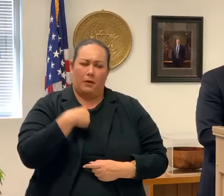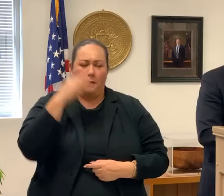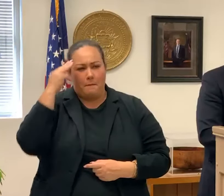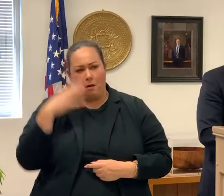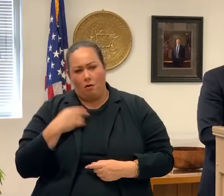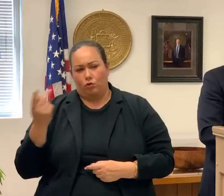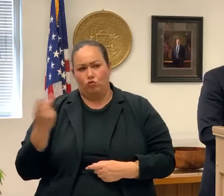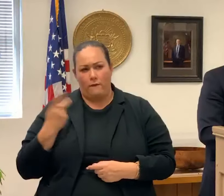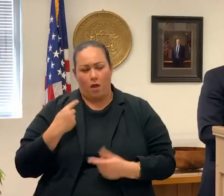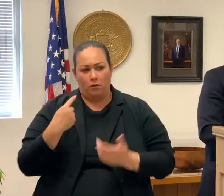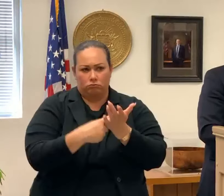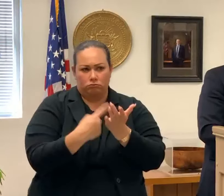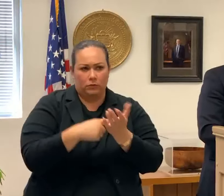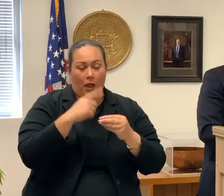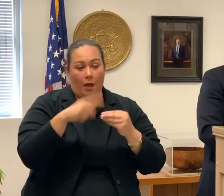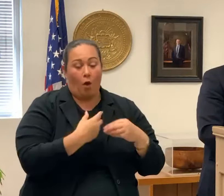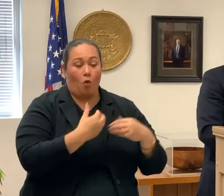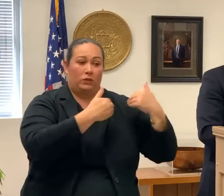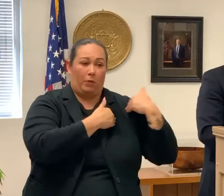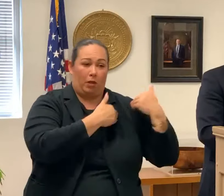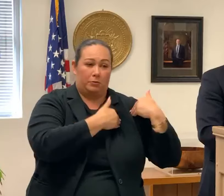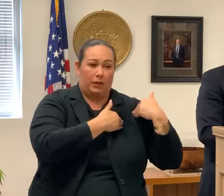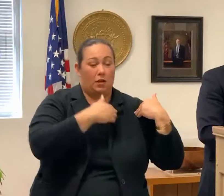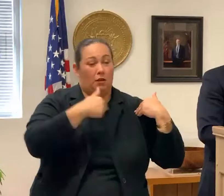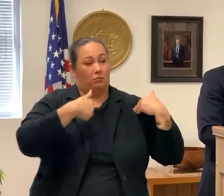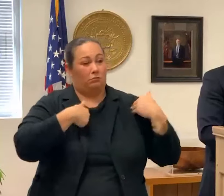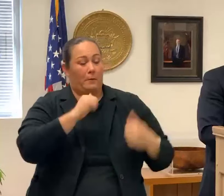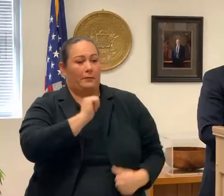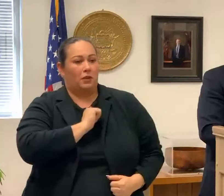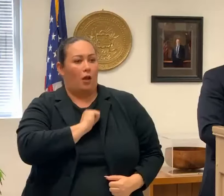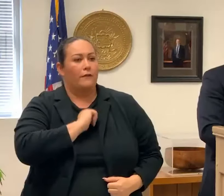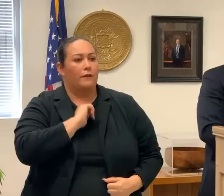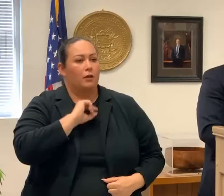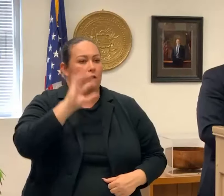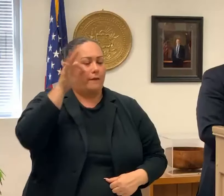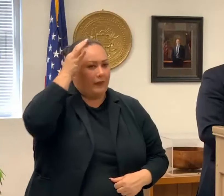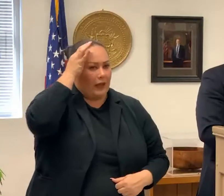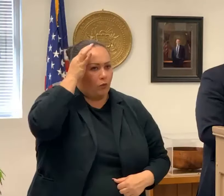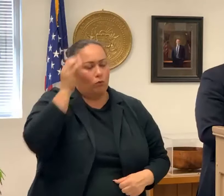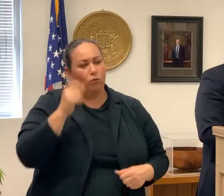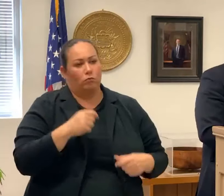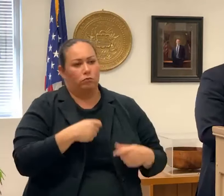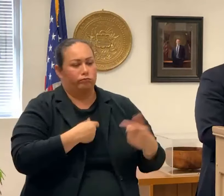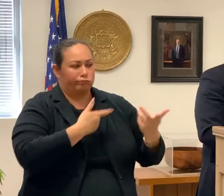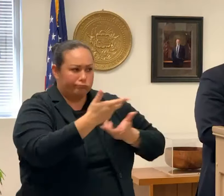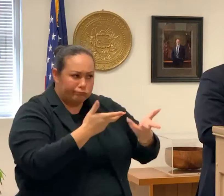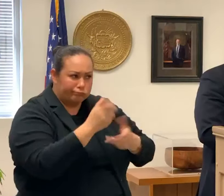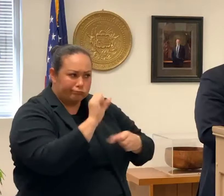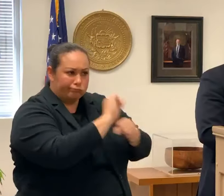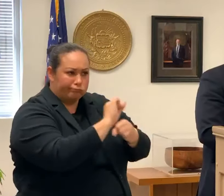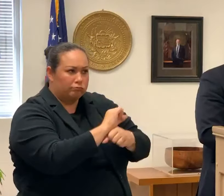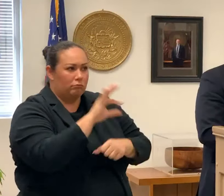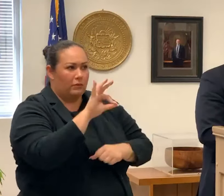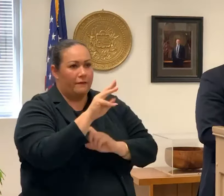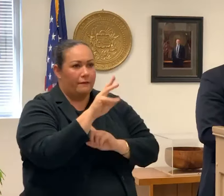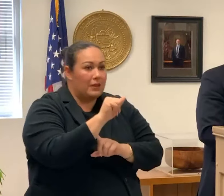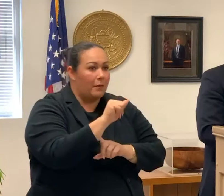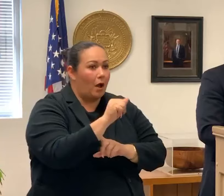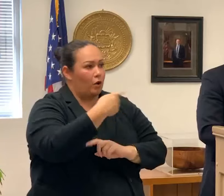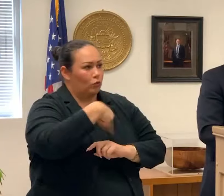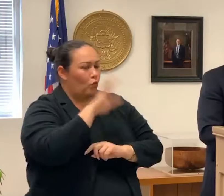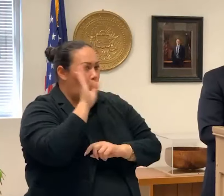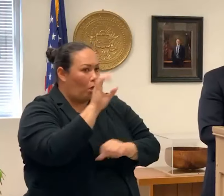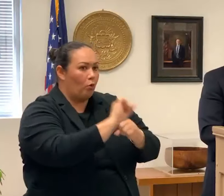responsibilities should lie. My responsibilities will continue to be working with the federal government, working with both FEMA and their leadership, who I also